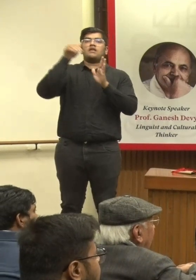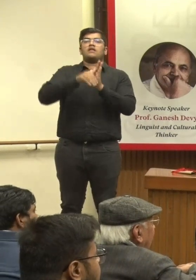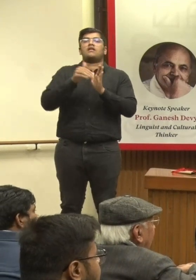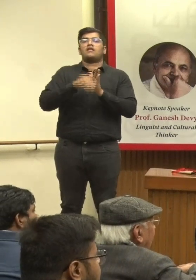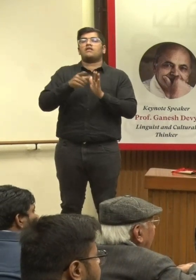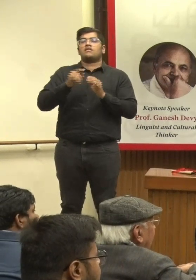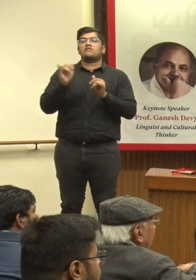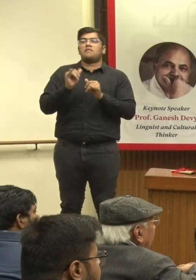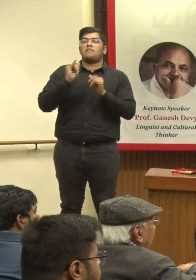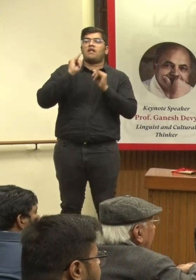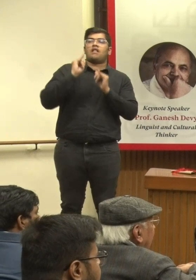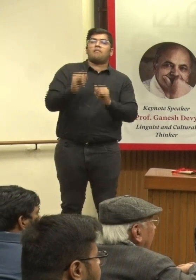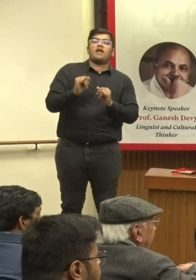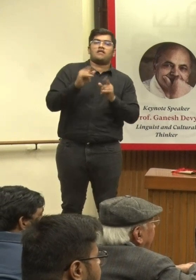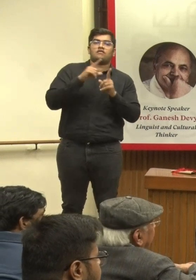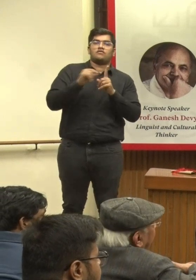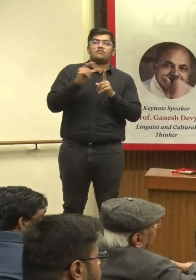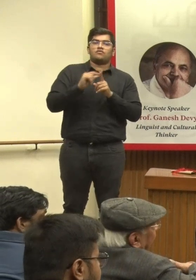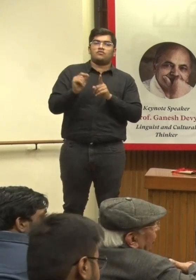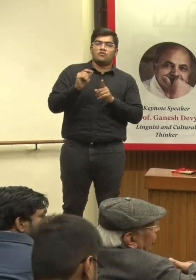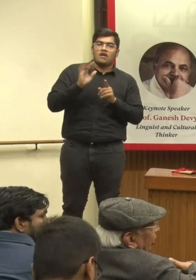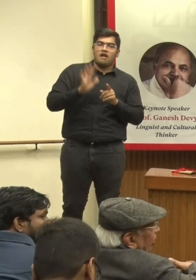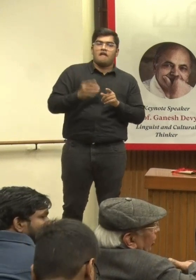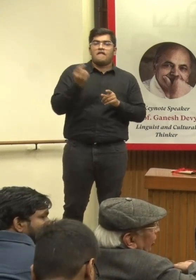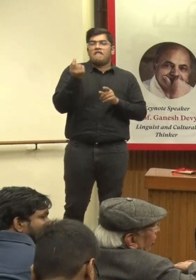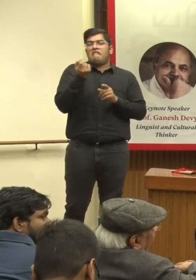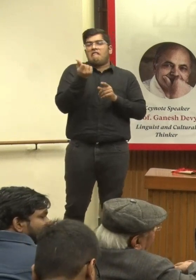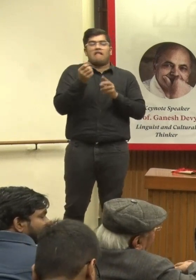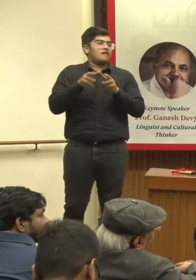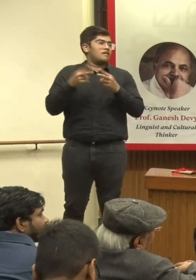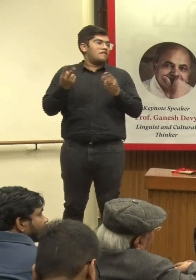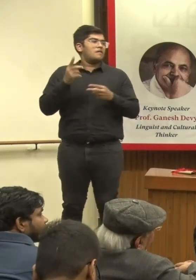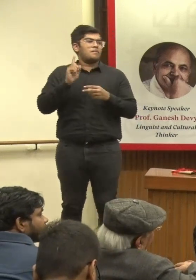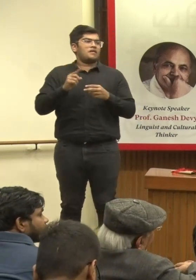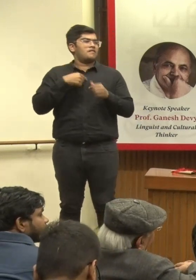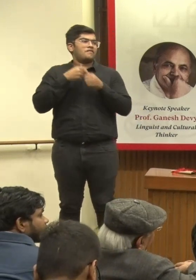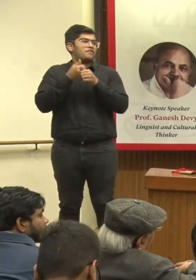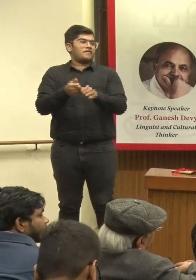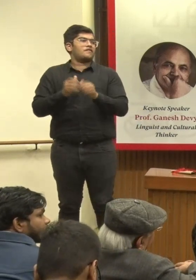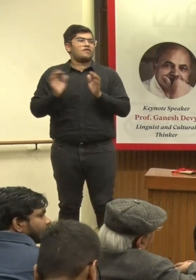saint behaves slightly differently. So, I'm not going by that.